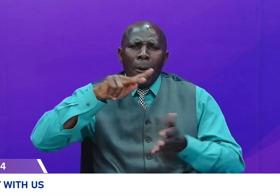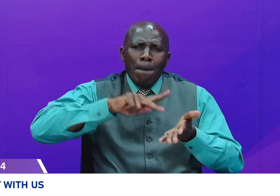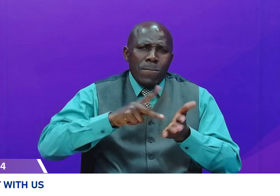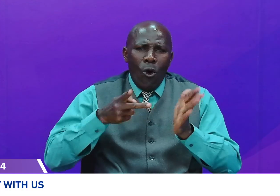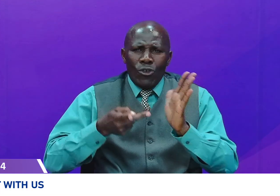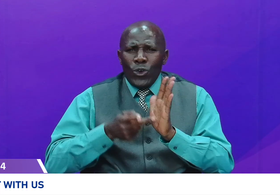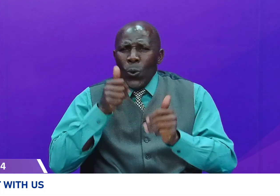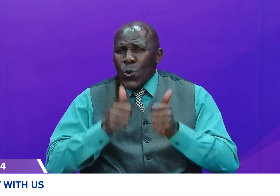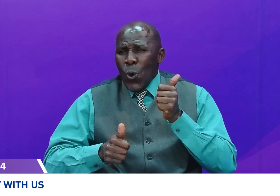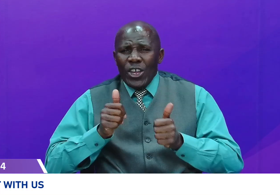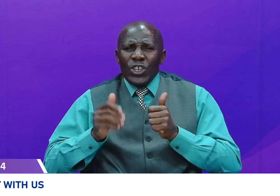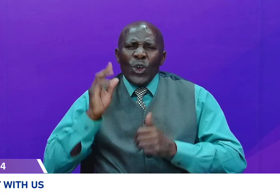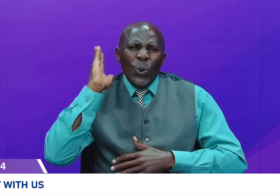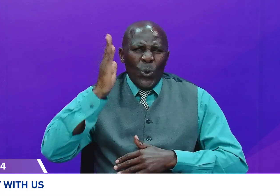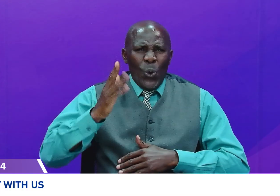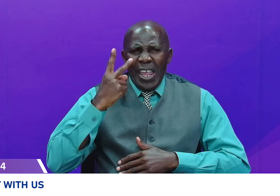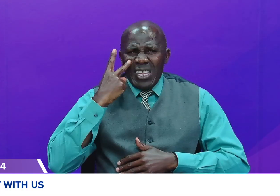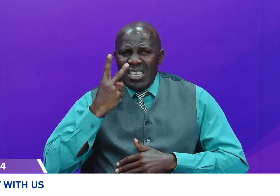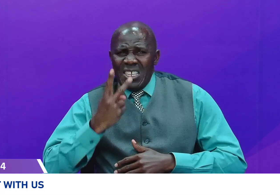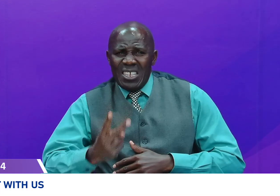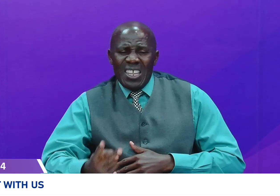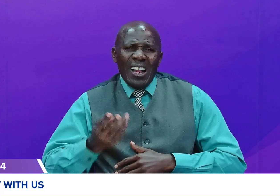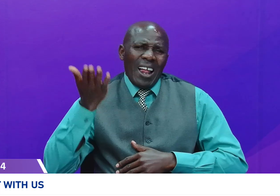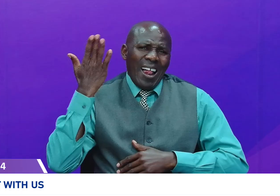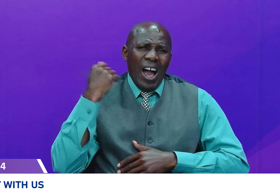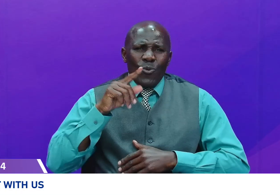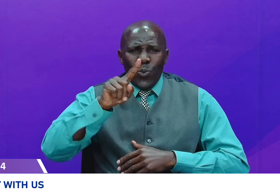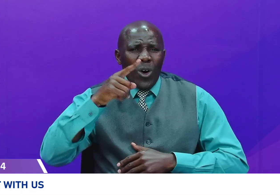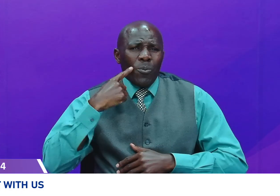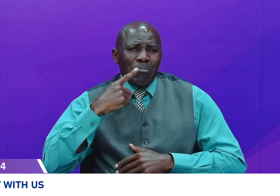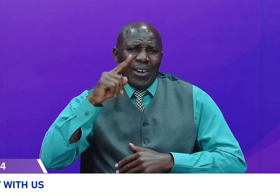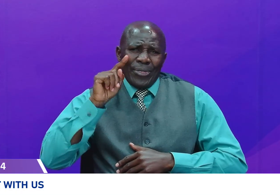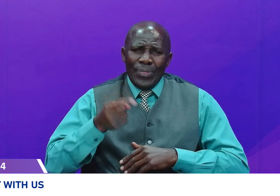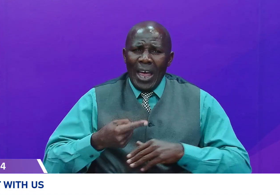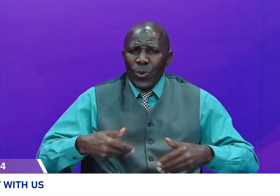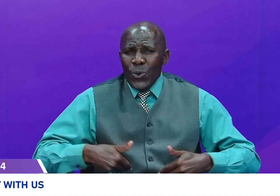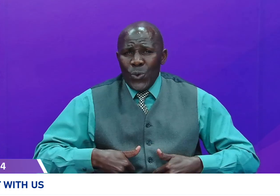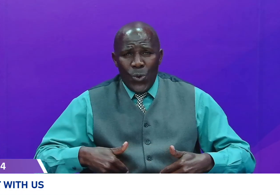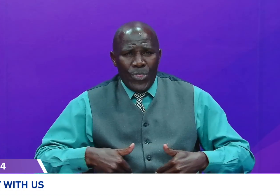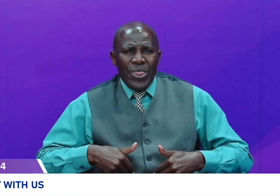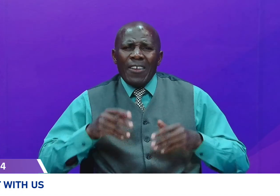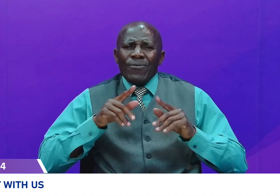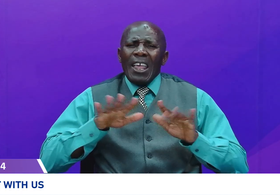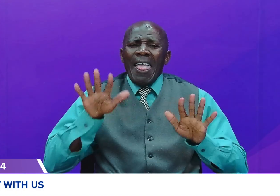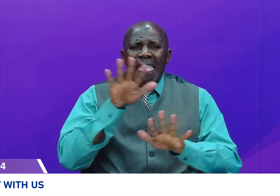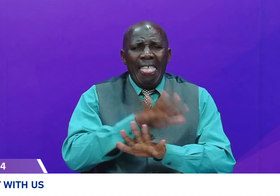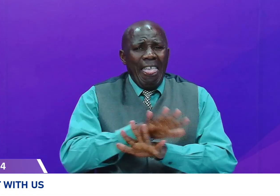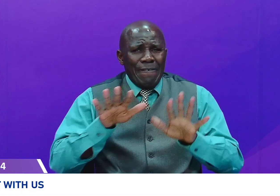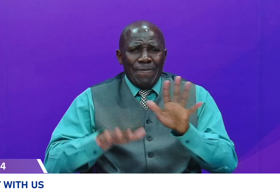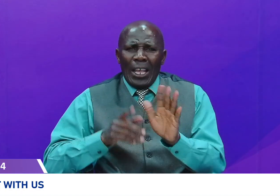Ruto has unveiled the Nyota project, which will set at least